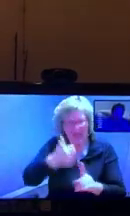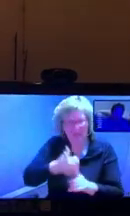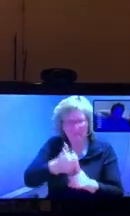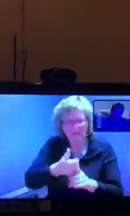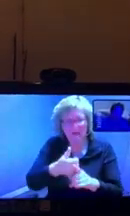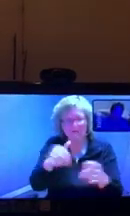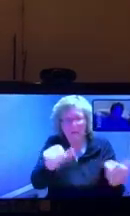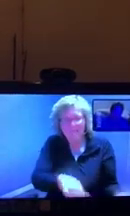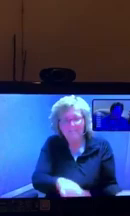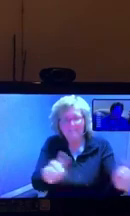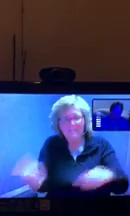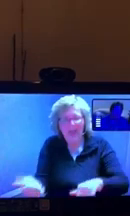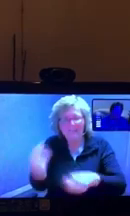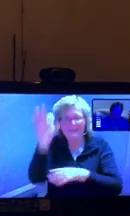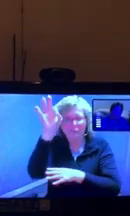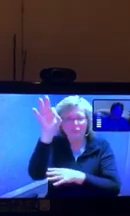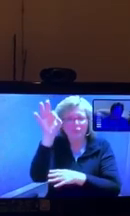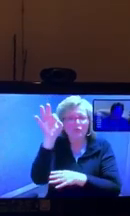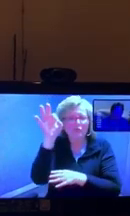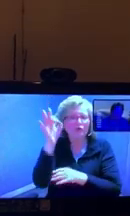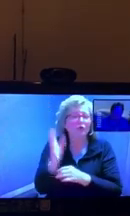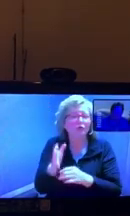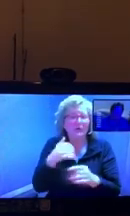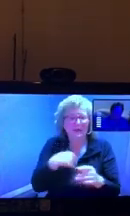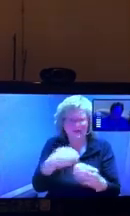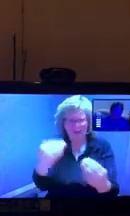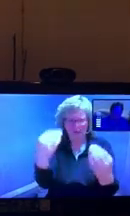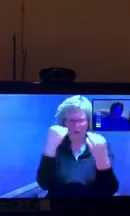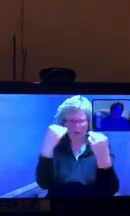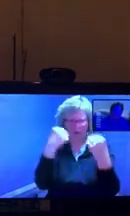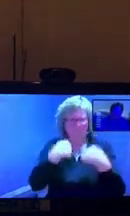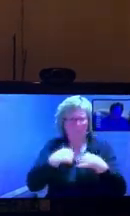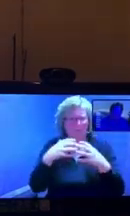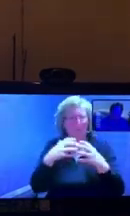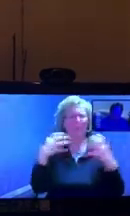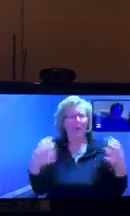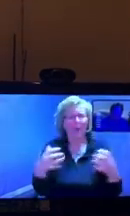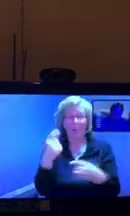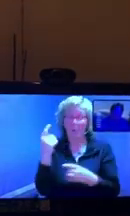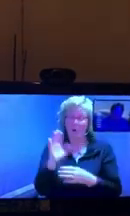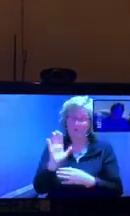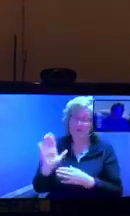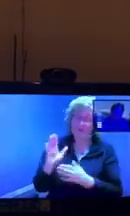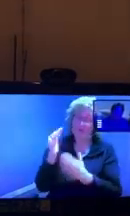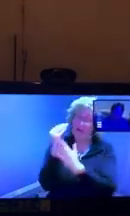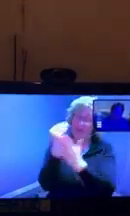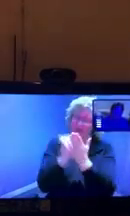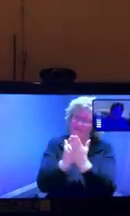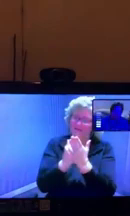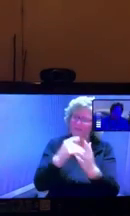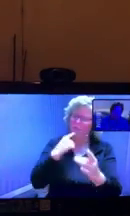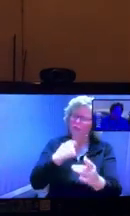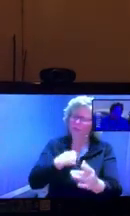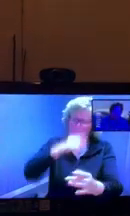him to death. He taught me a lot. One of his lessons was that, son, he says, if you go through a